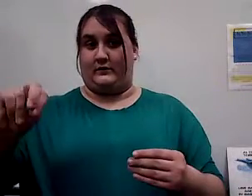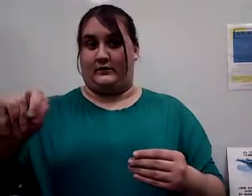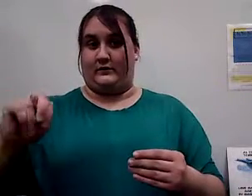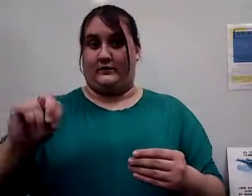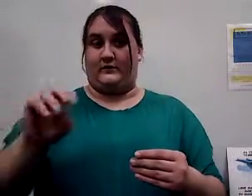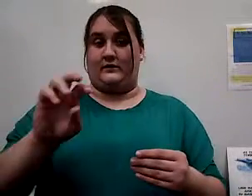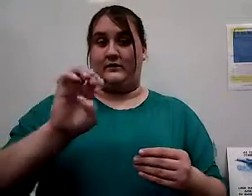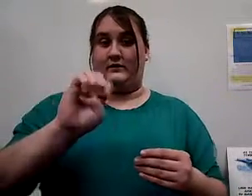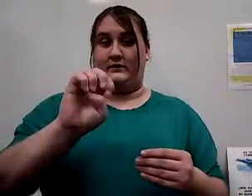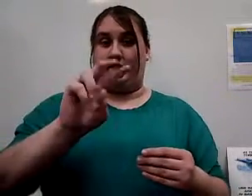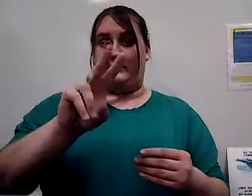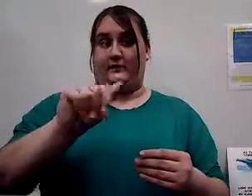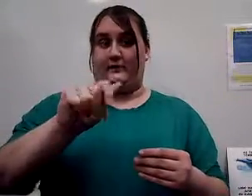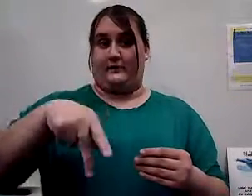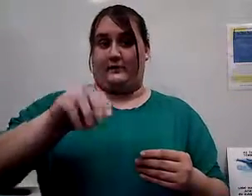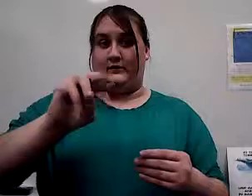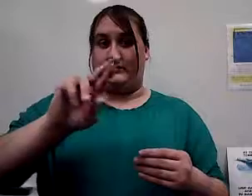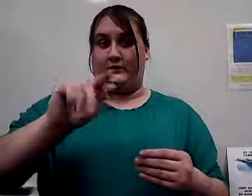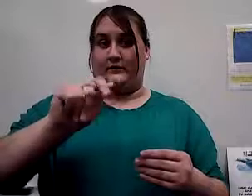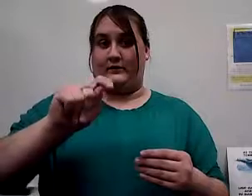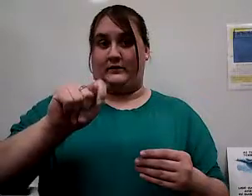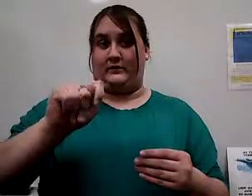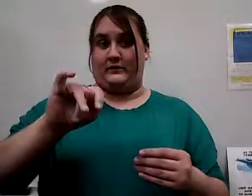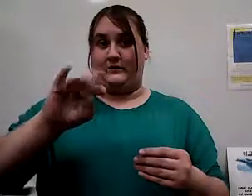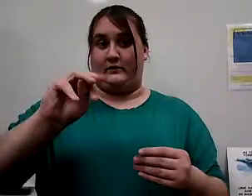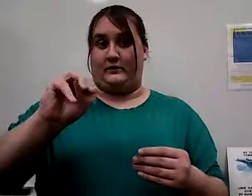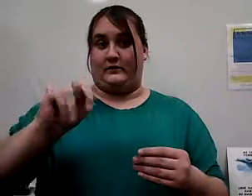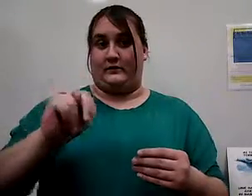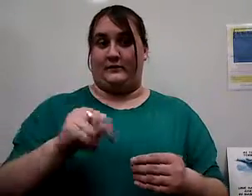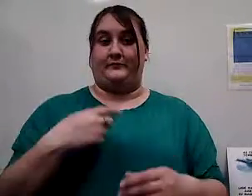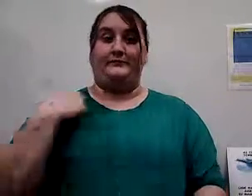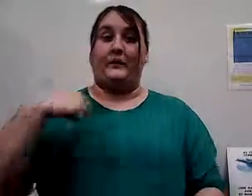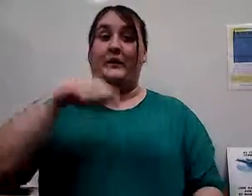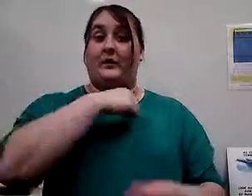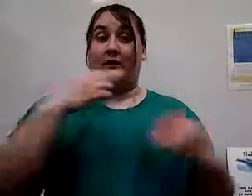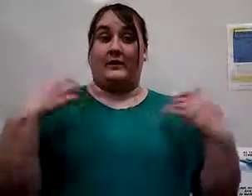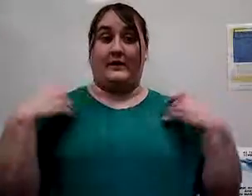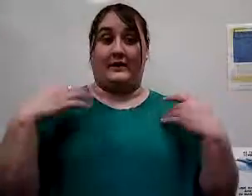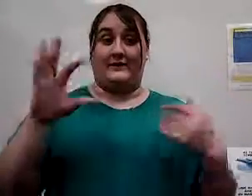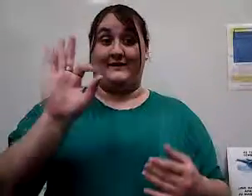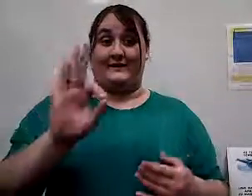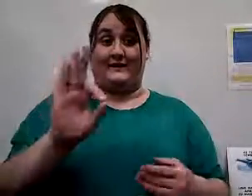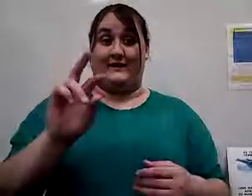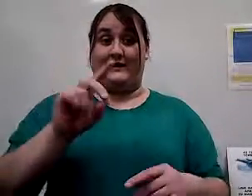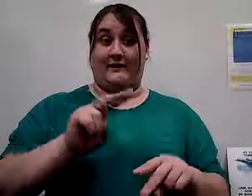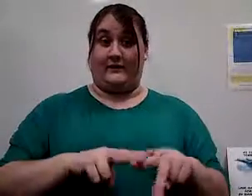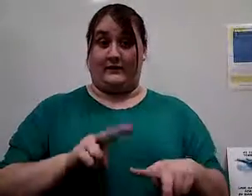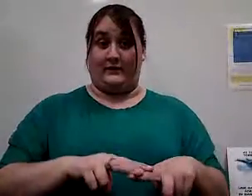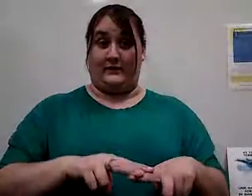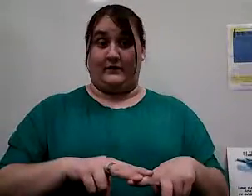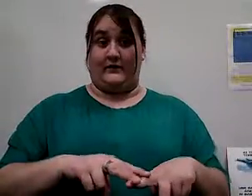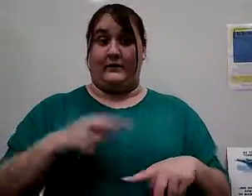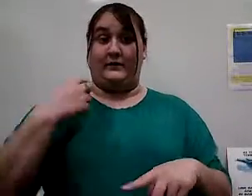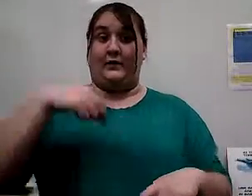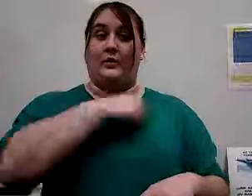thing you need to do is in your notebooks, I've got, I believe, 9 vocabulary words that we need to make sure that we know for sure and get those in.